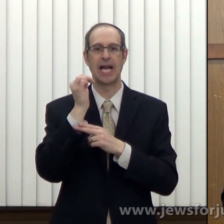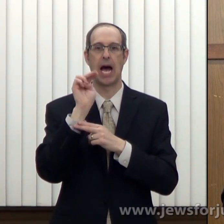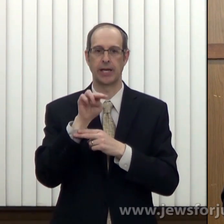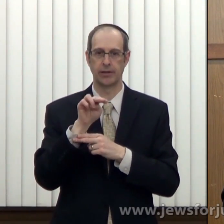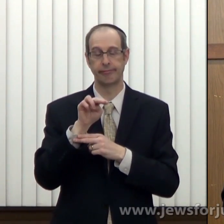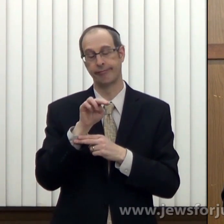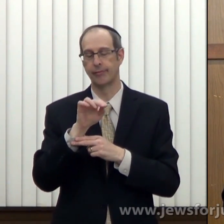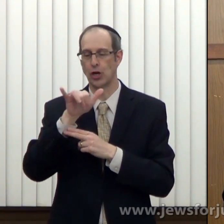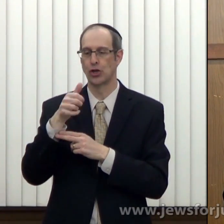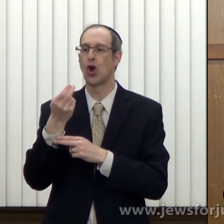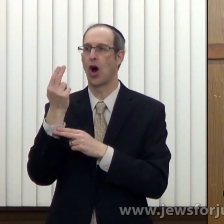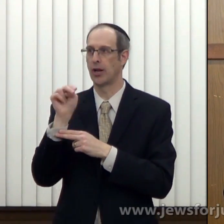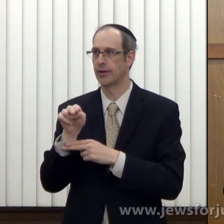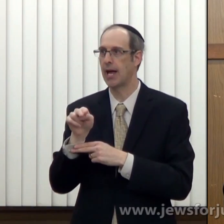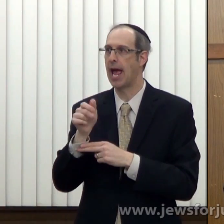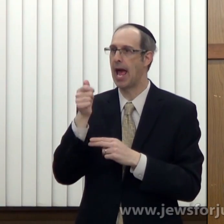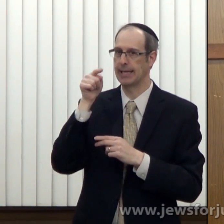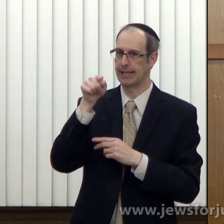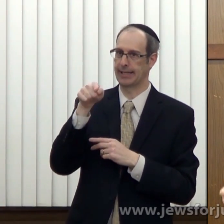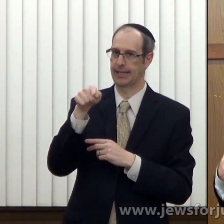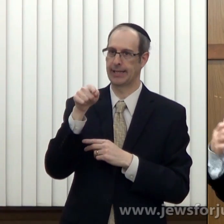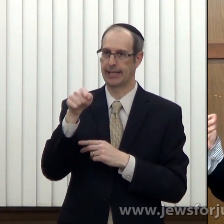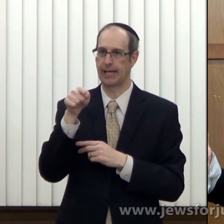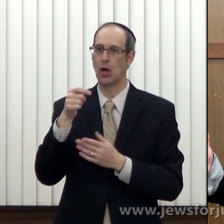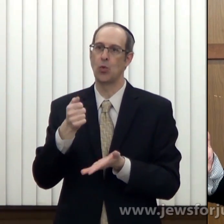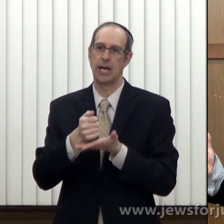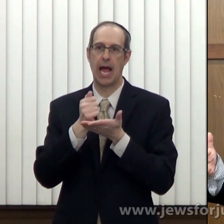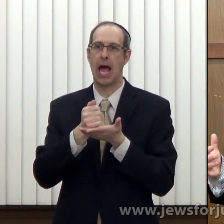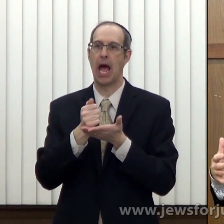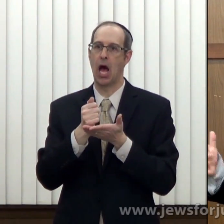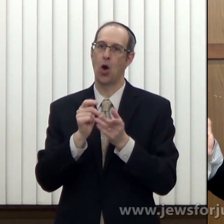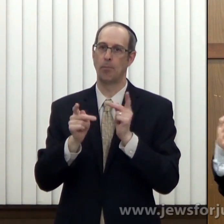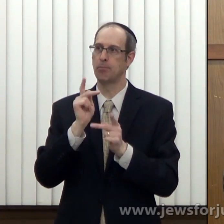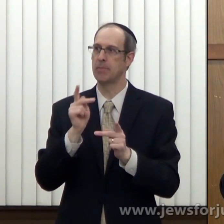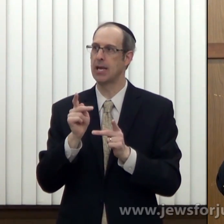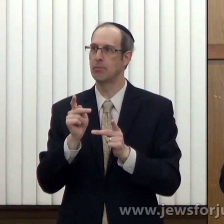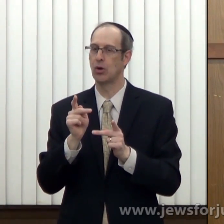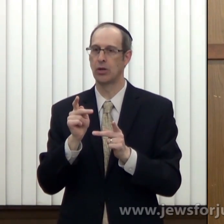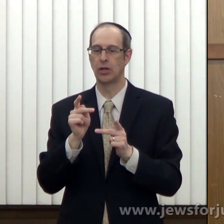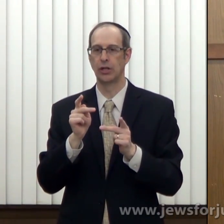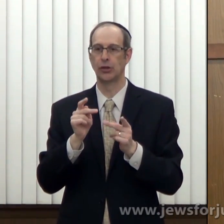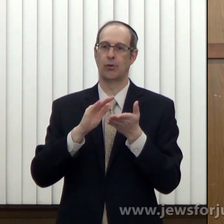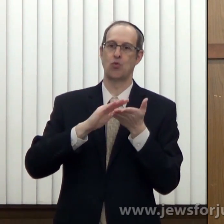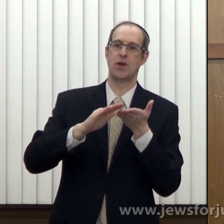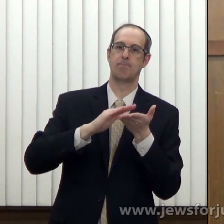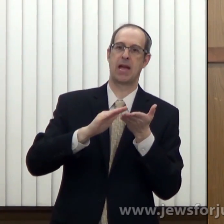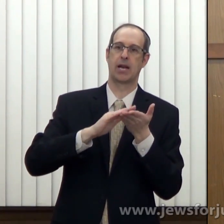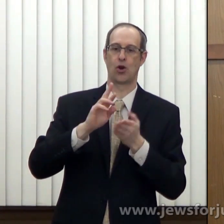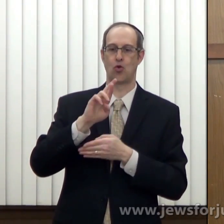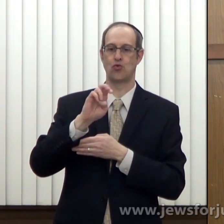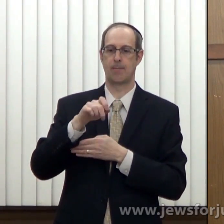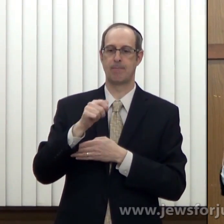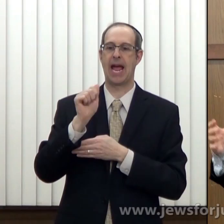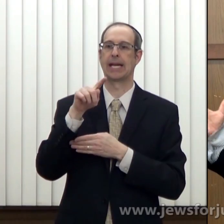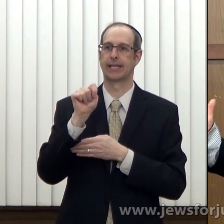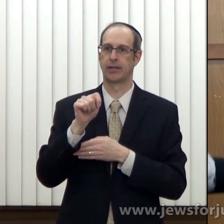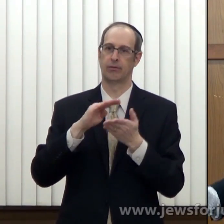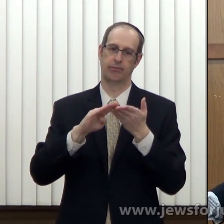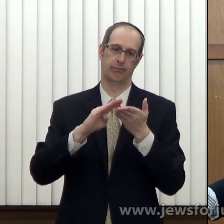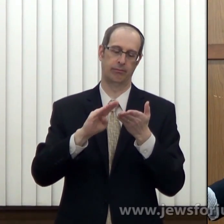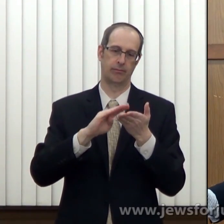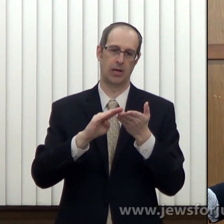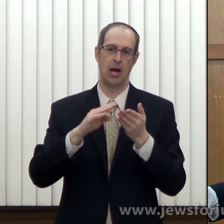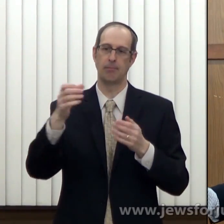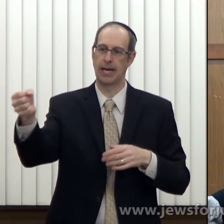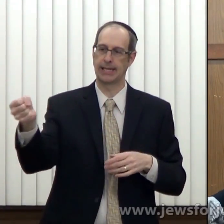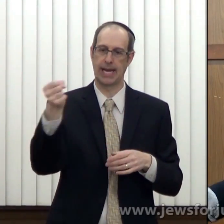Yohanan John, and he would help people to repent, to do tshuva, by taking them